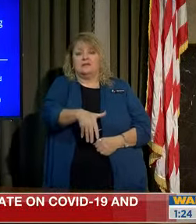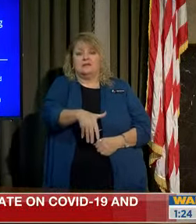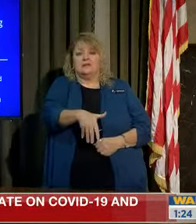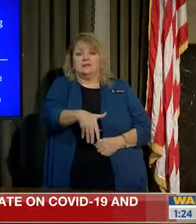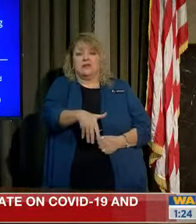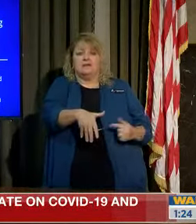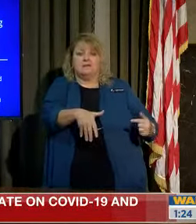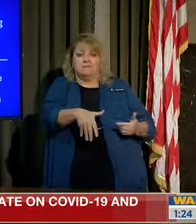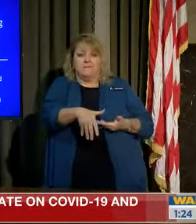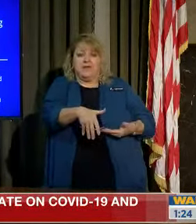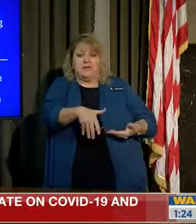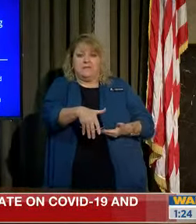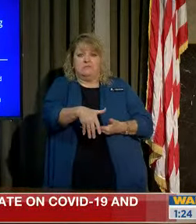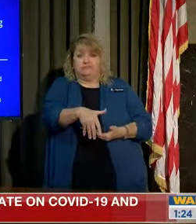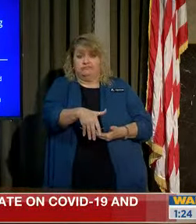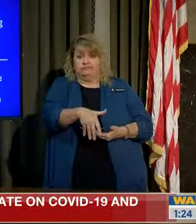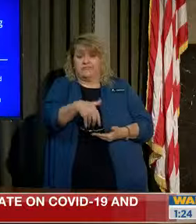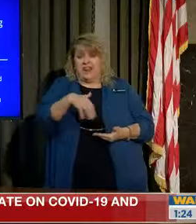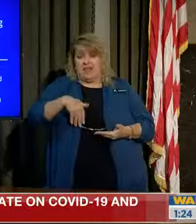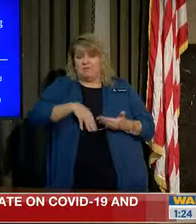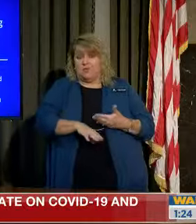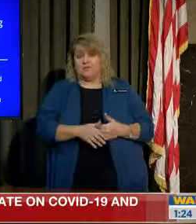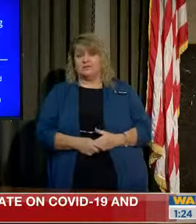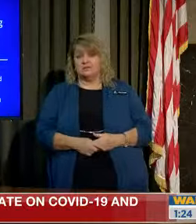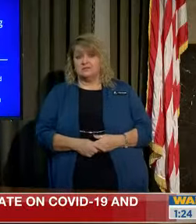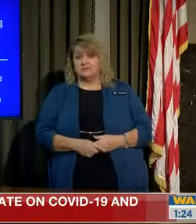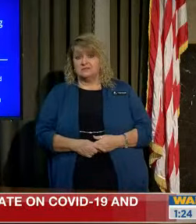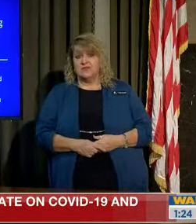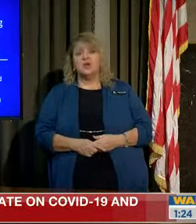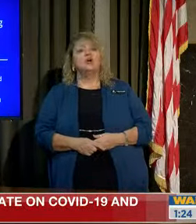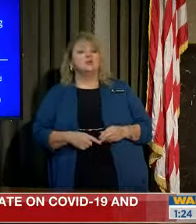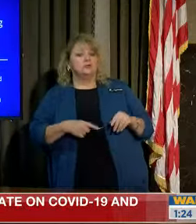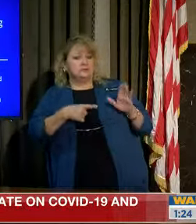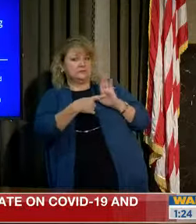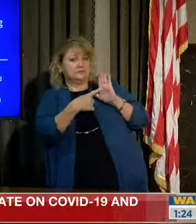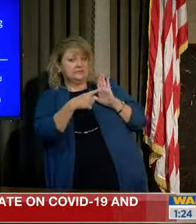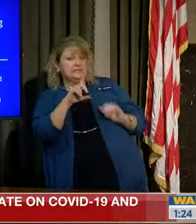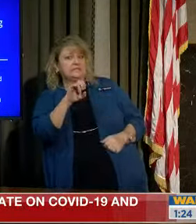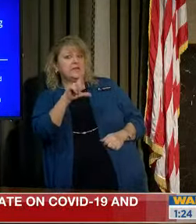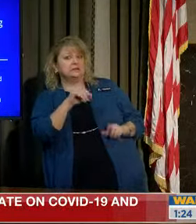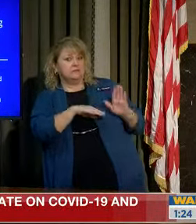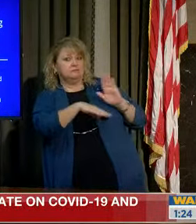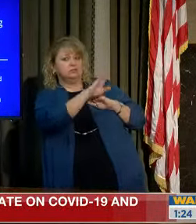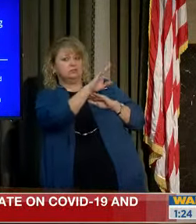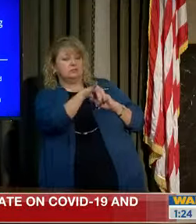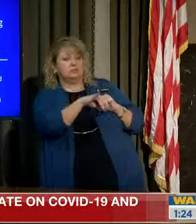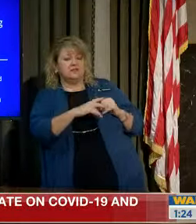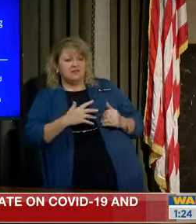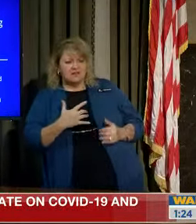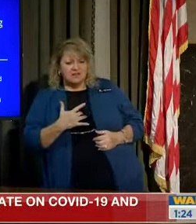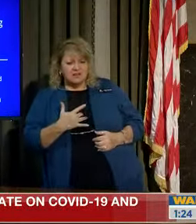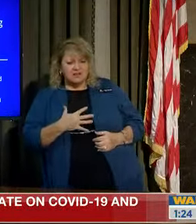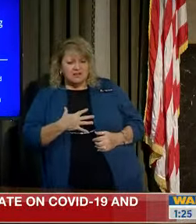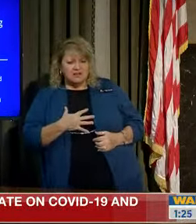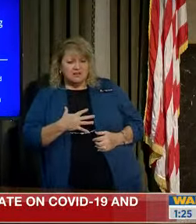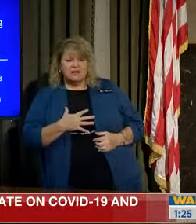and their unborn children throughout this Delta surge, and it's very depressing, to be